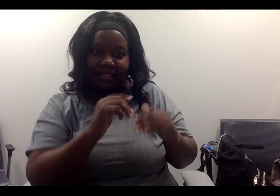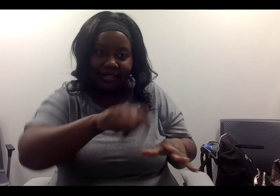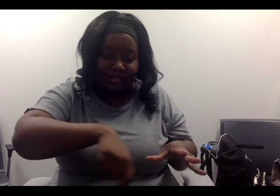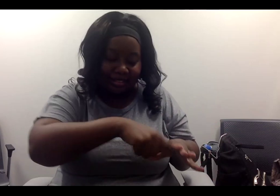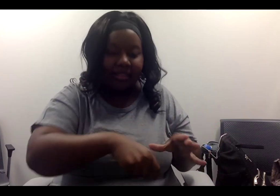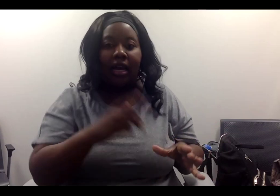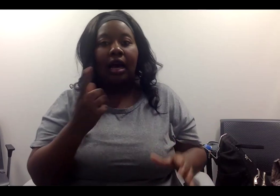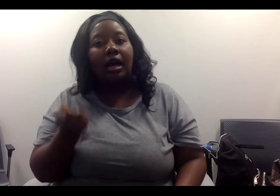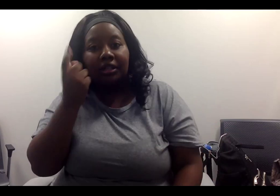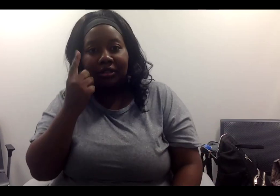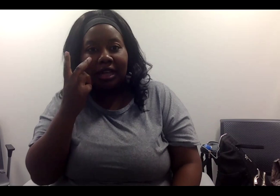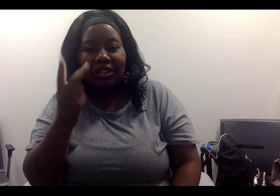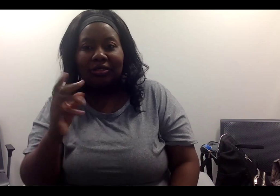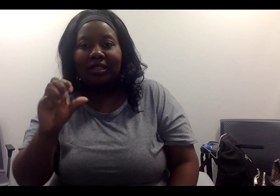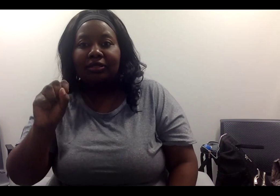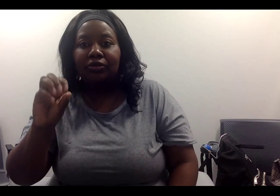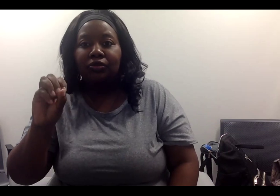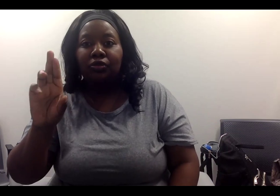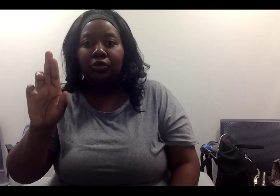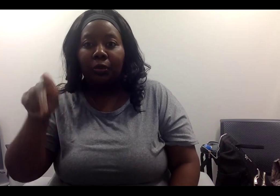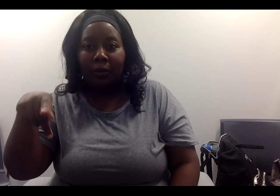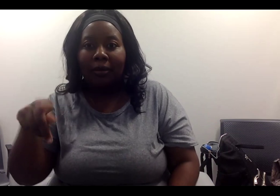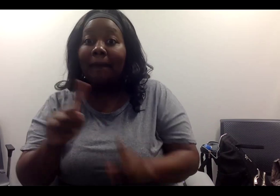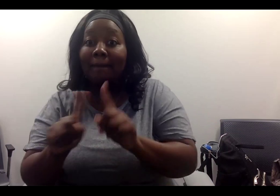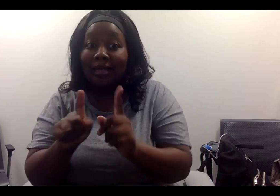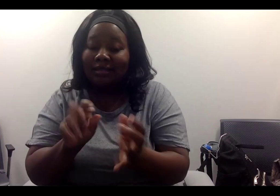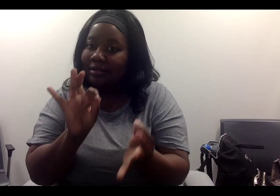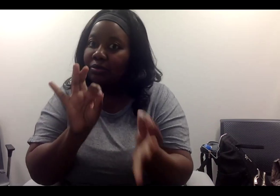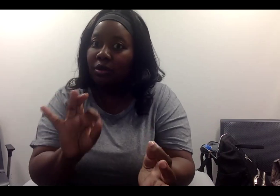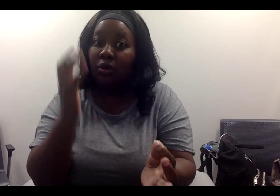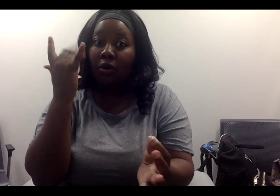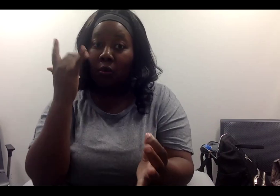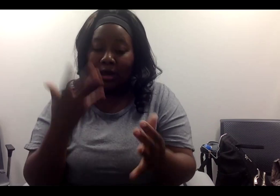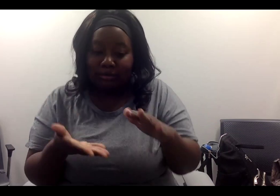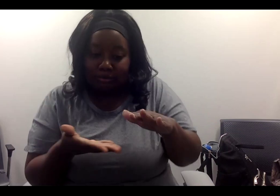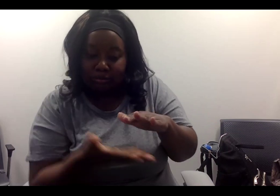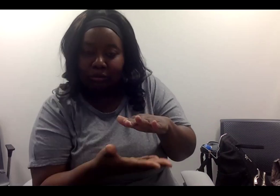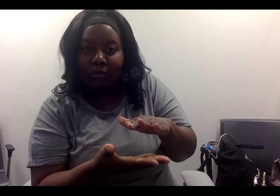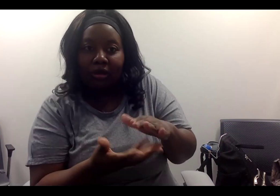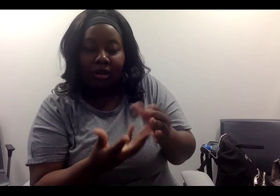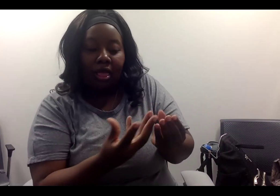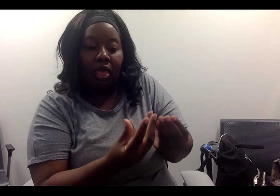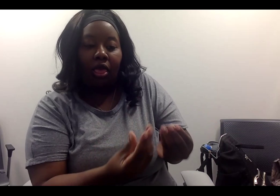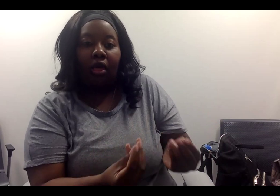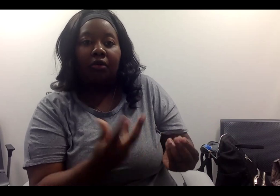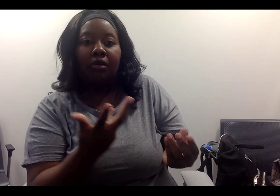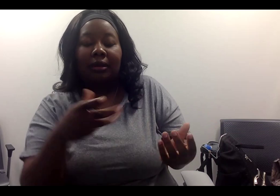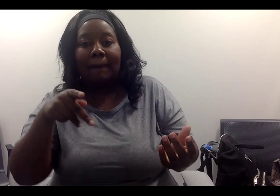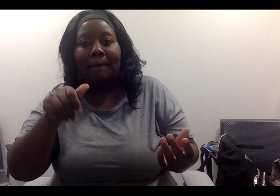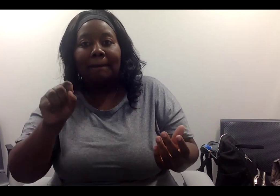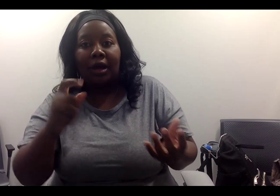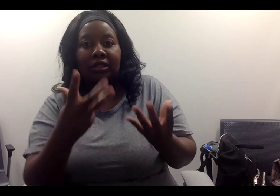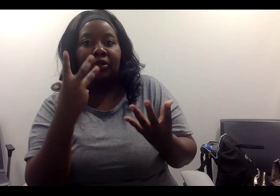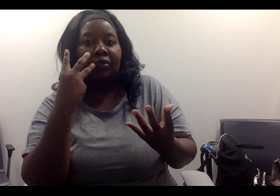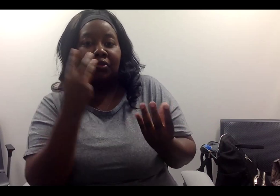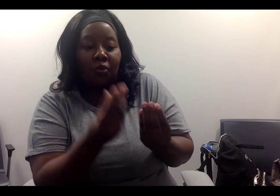very soupy now, but that's exactly how we want it. Because by the time this bakes, that pasta is going to absorb a lot of moisture, and we're eventually